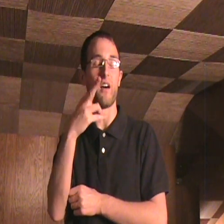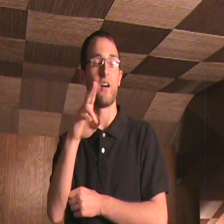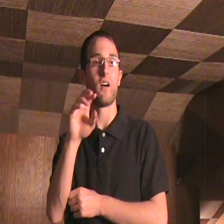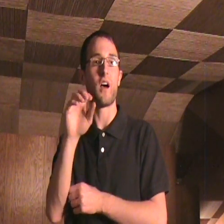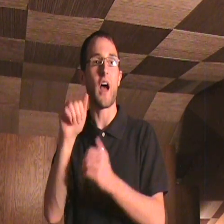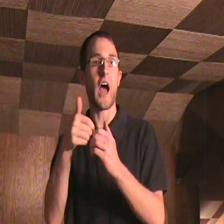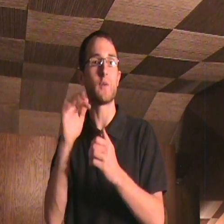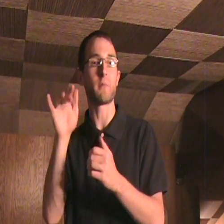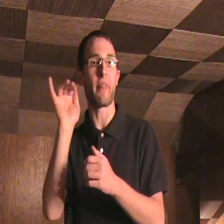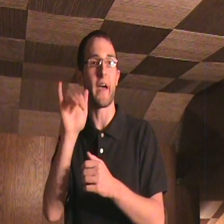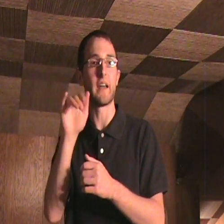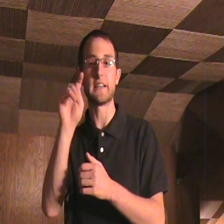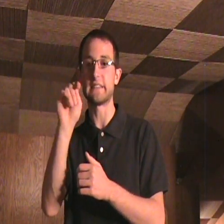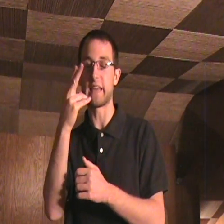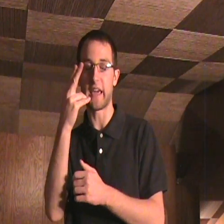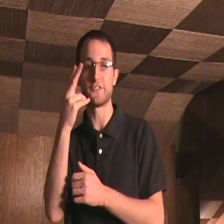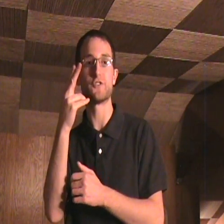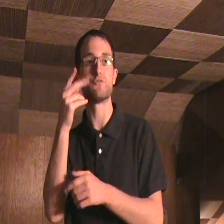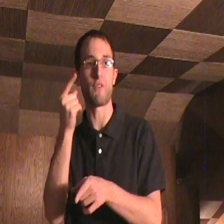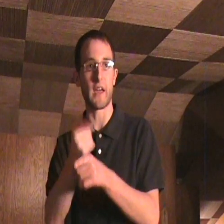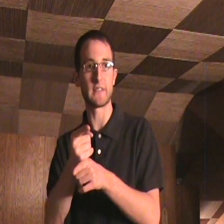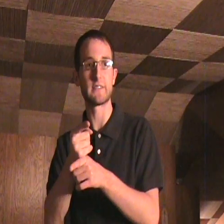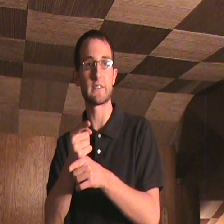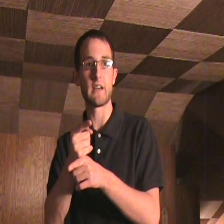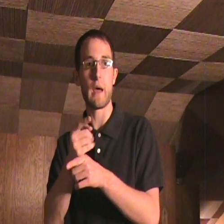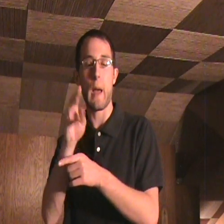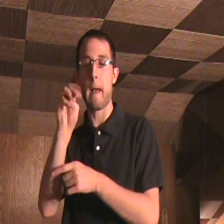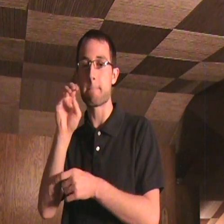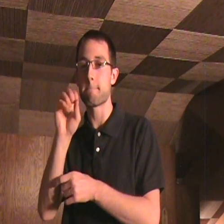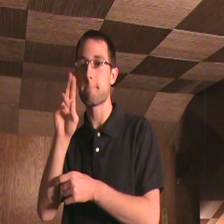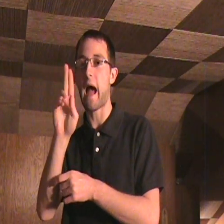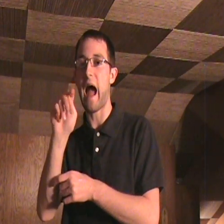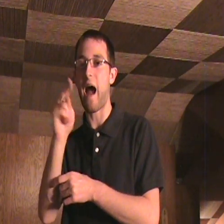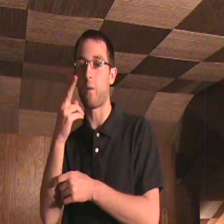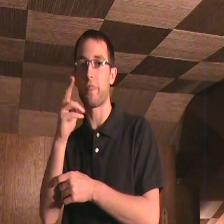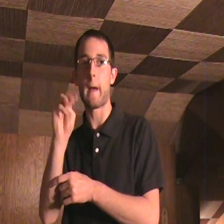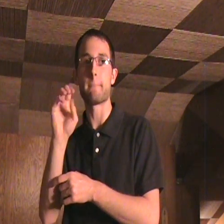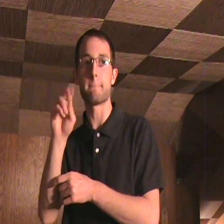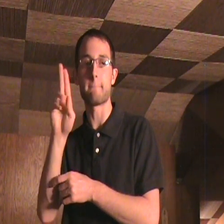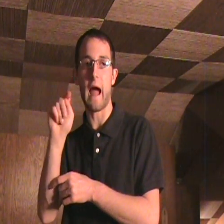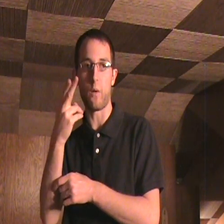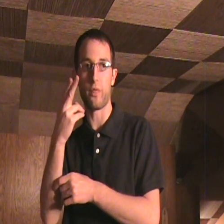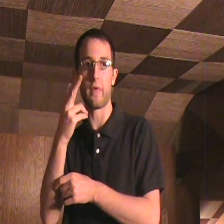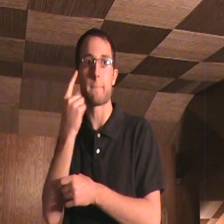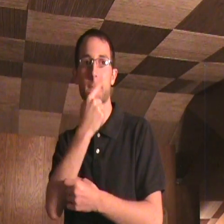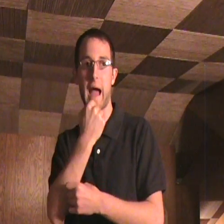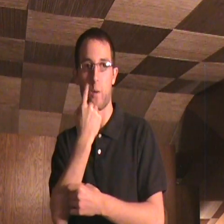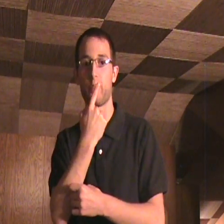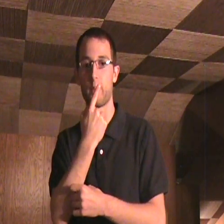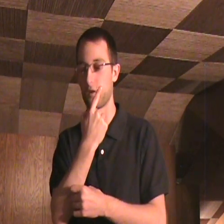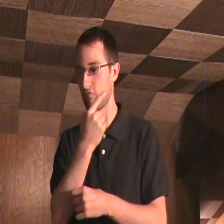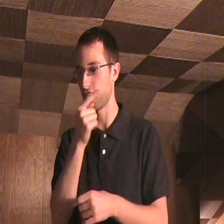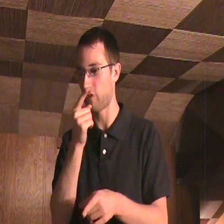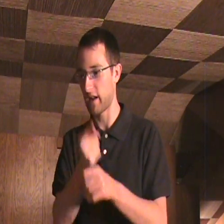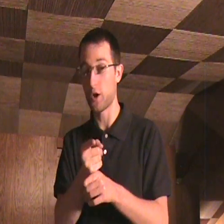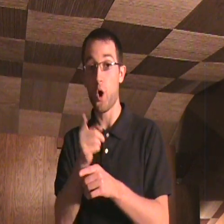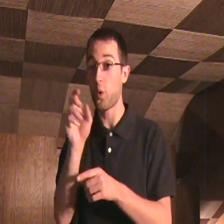T-H. Mouth. And let's think of a few more. Juliana, can you tell me a